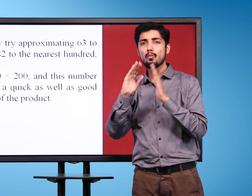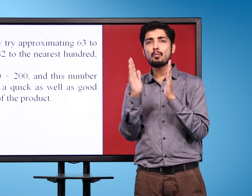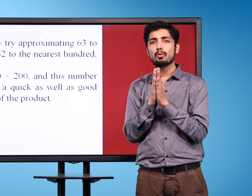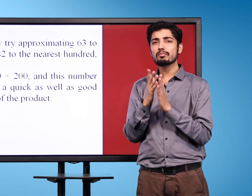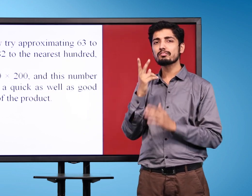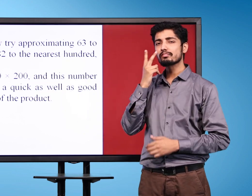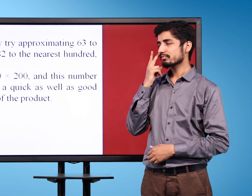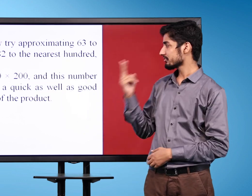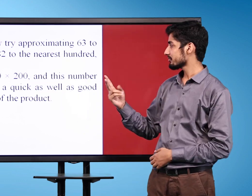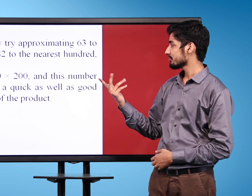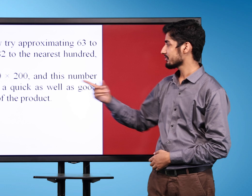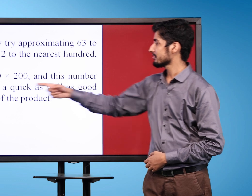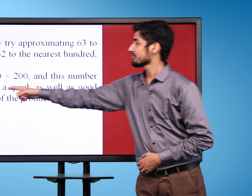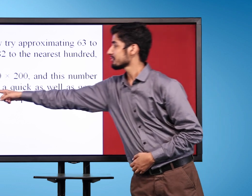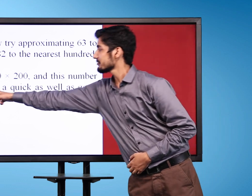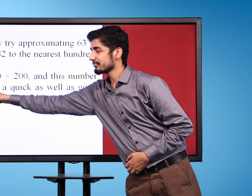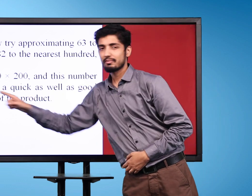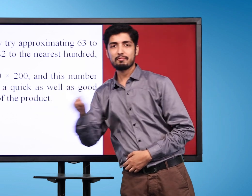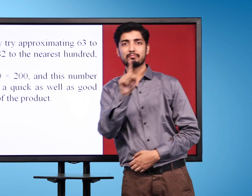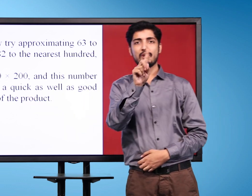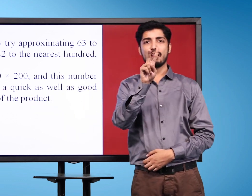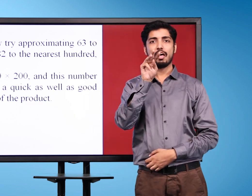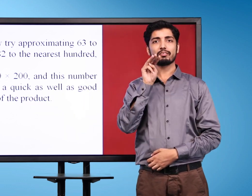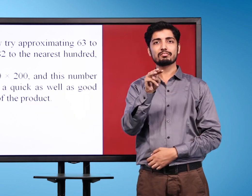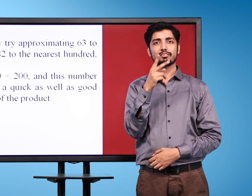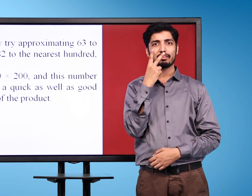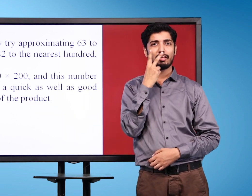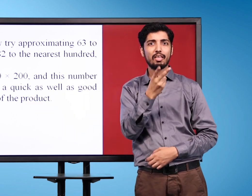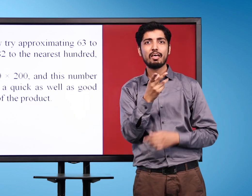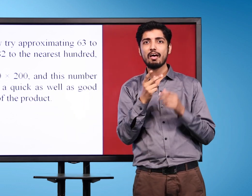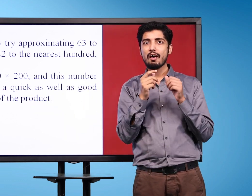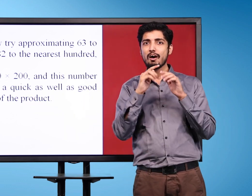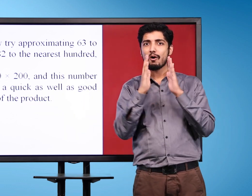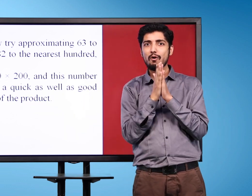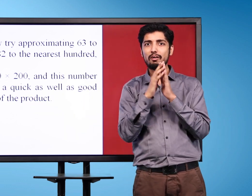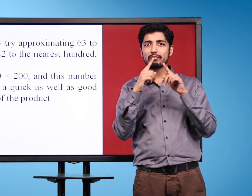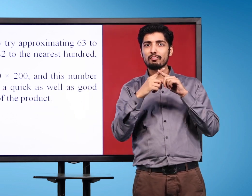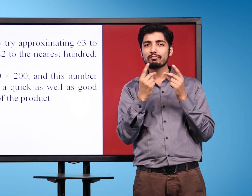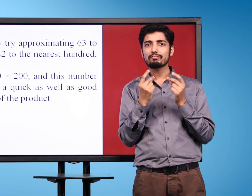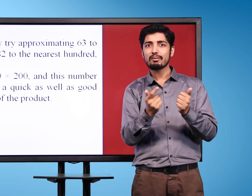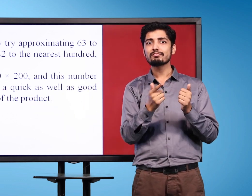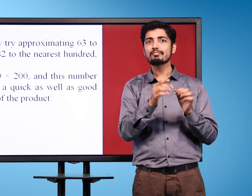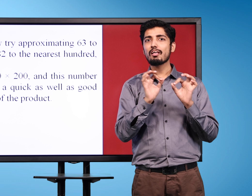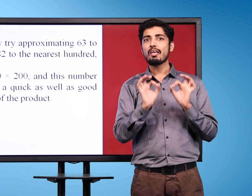And this number, 12,000, is a quick as well as good estimate of the